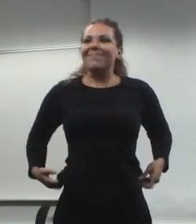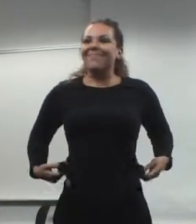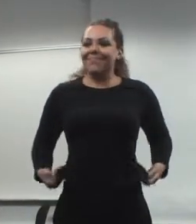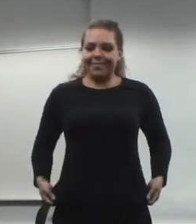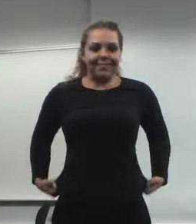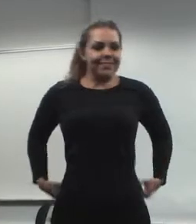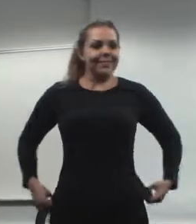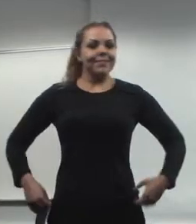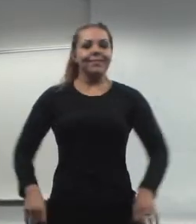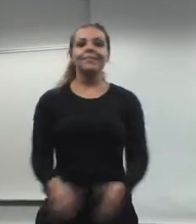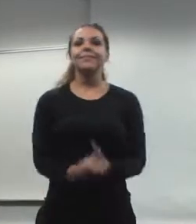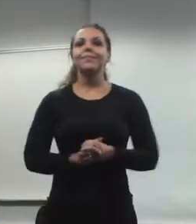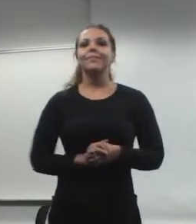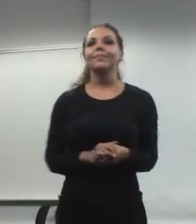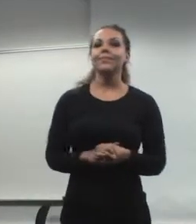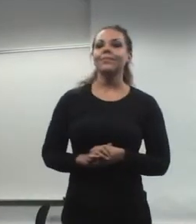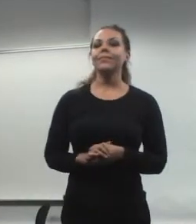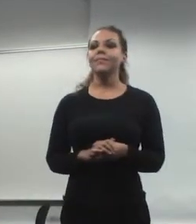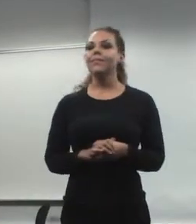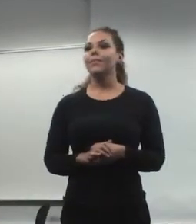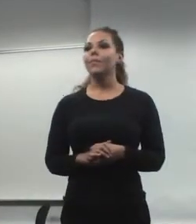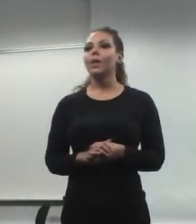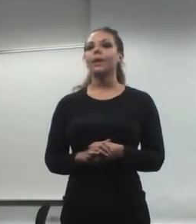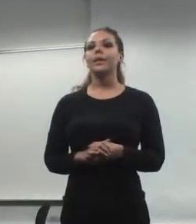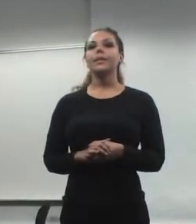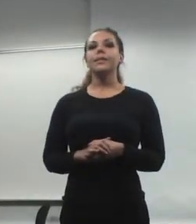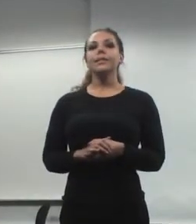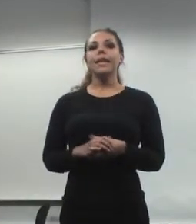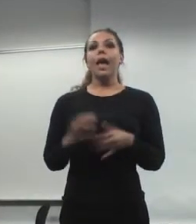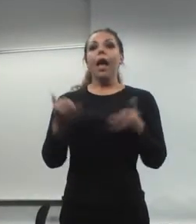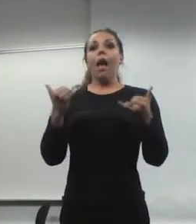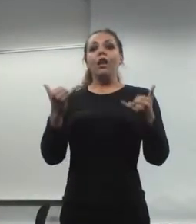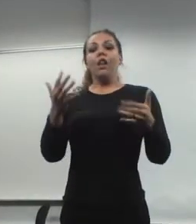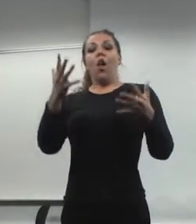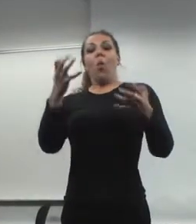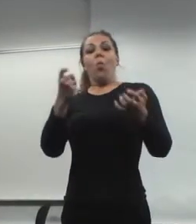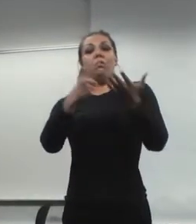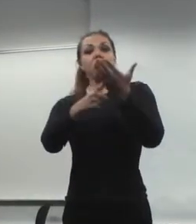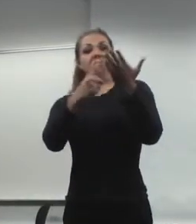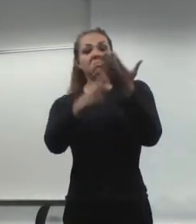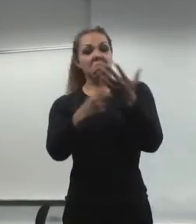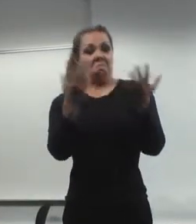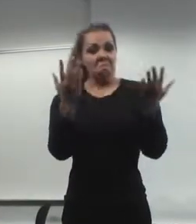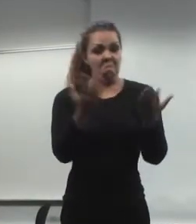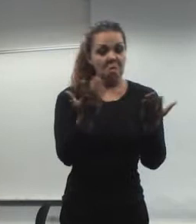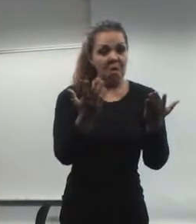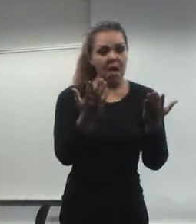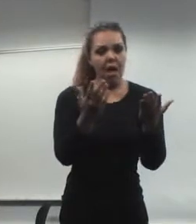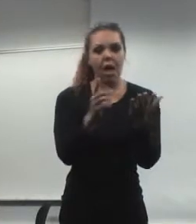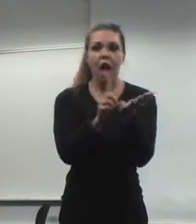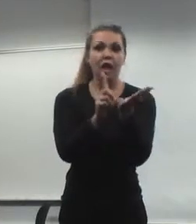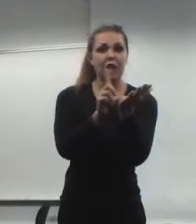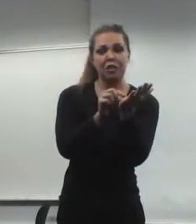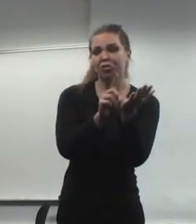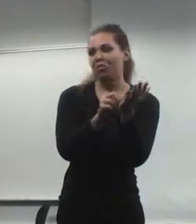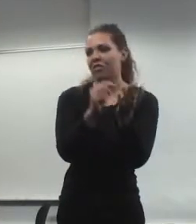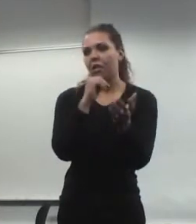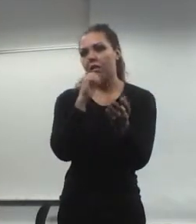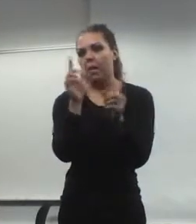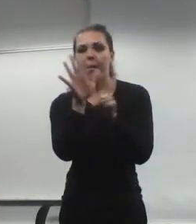So today I want to talk about something that hasn't been on the news a lot as far as television goes, but as far as medical